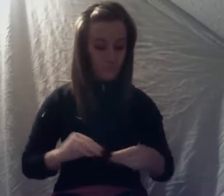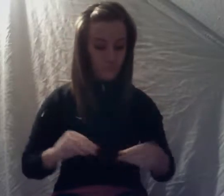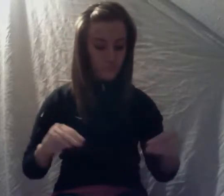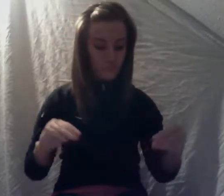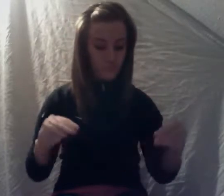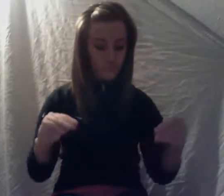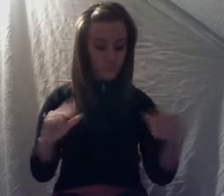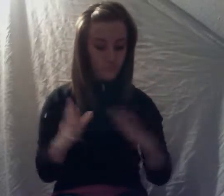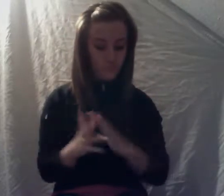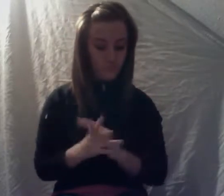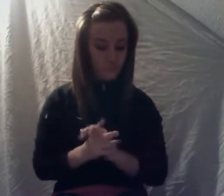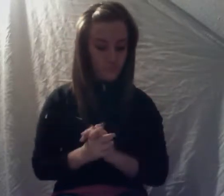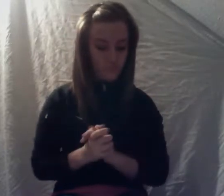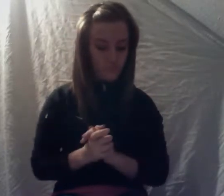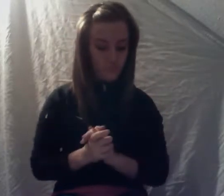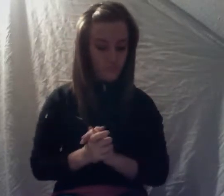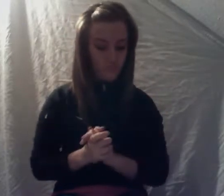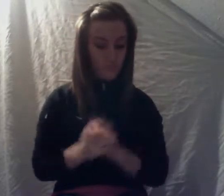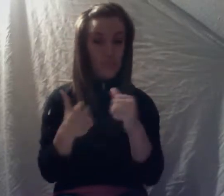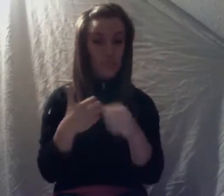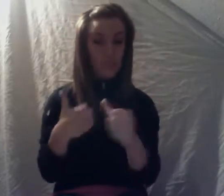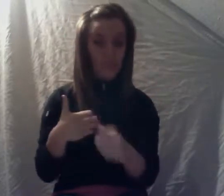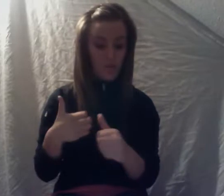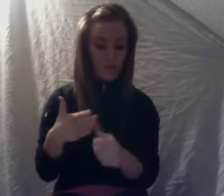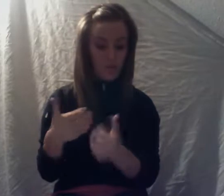The spaces are left for the photos, which will be added later.